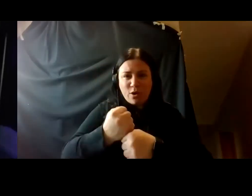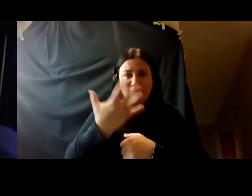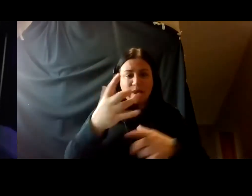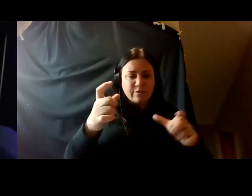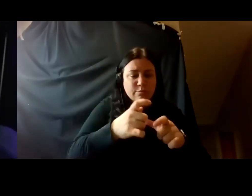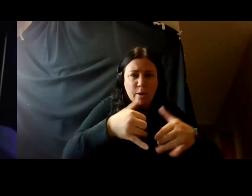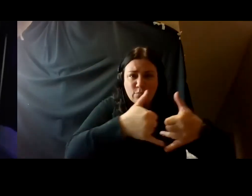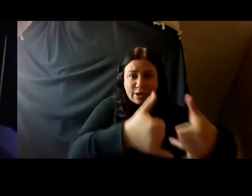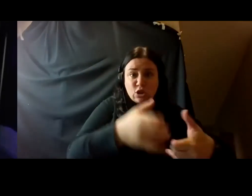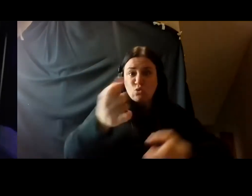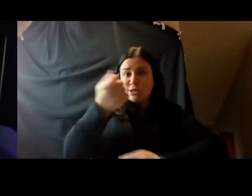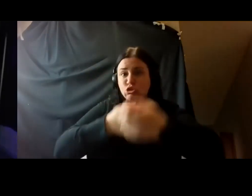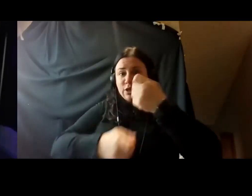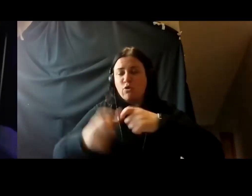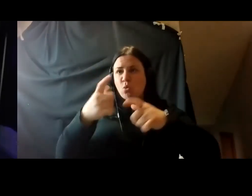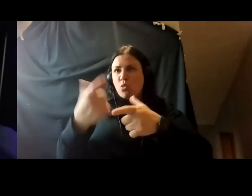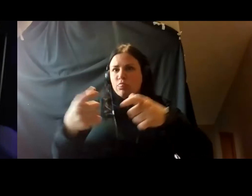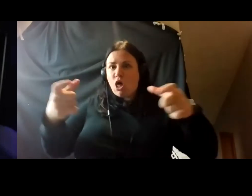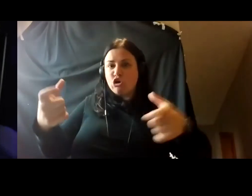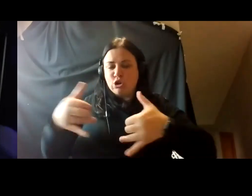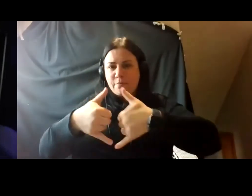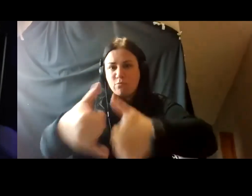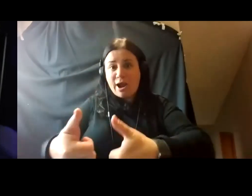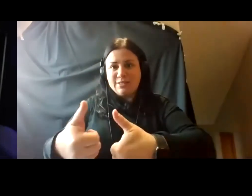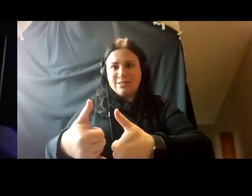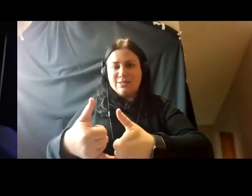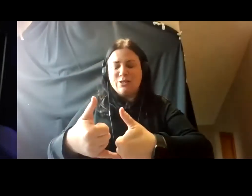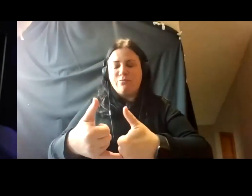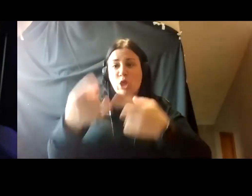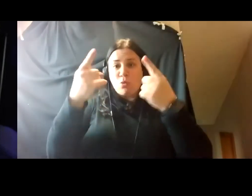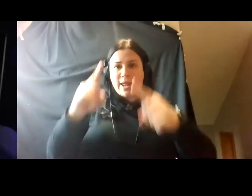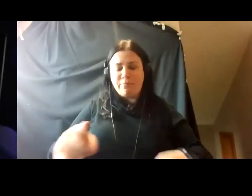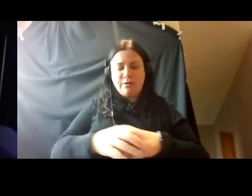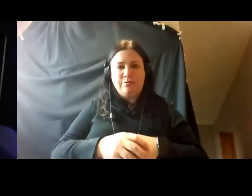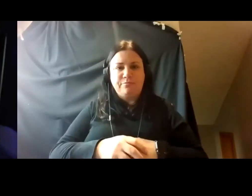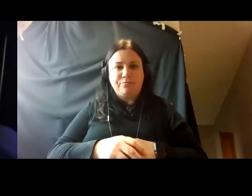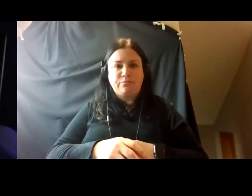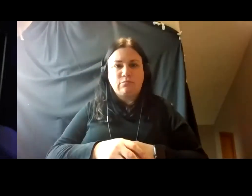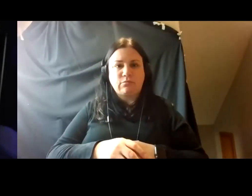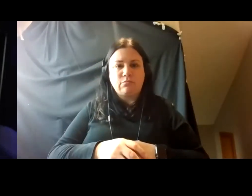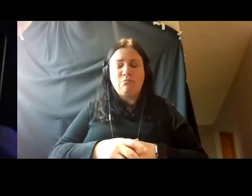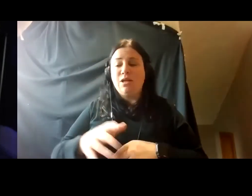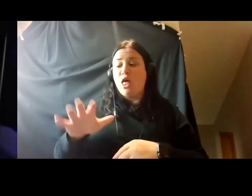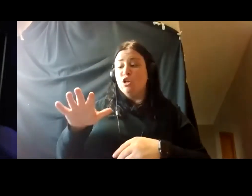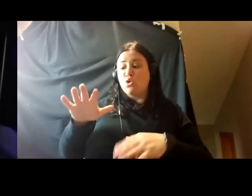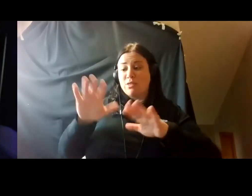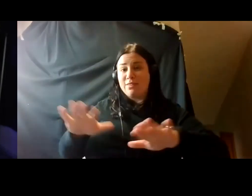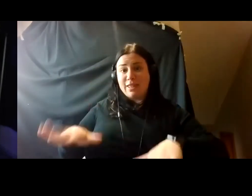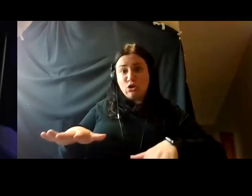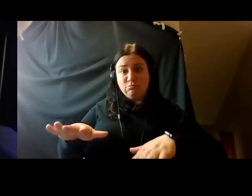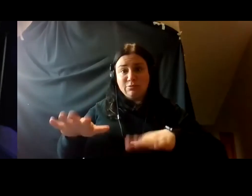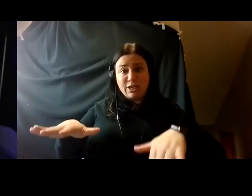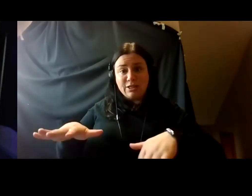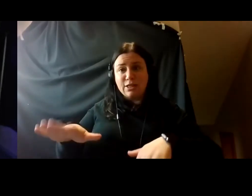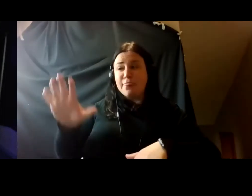one. That's what I used to do. And I used to get little kids would try it, and their moms would pay me money to win their kid prizes.